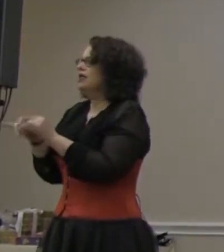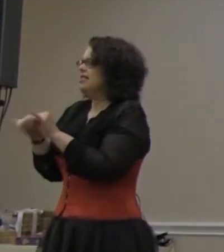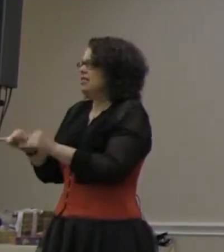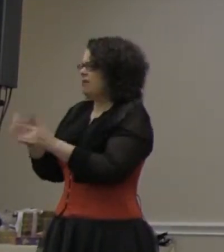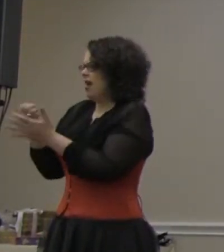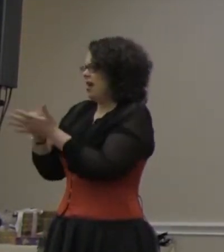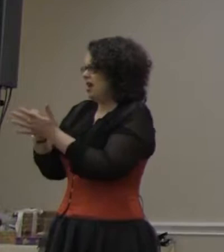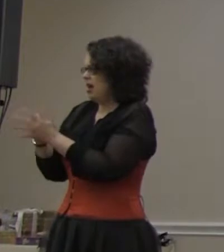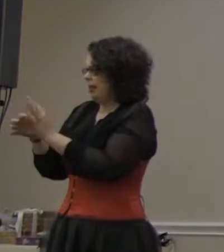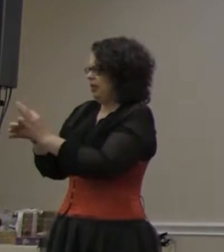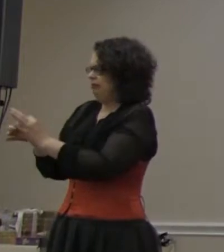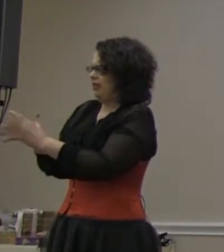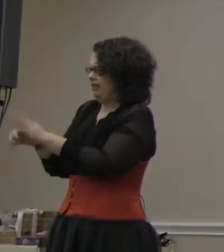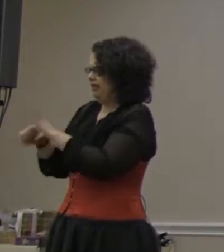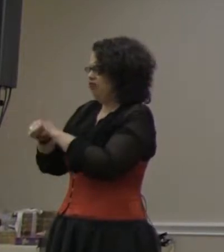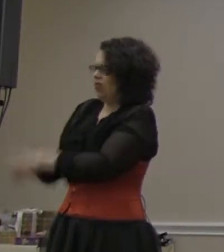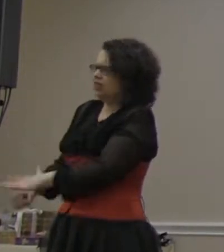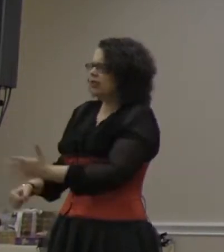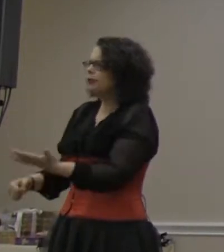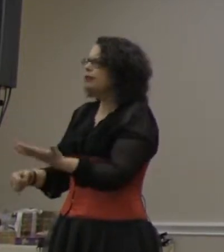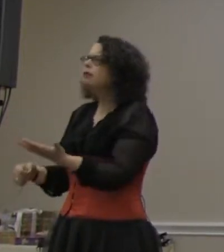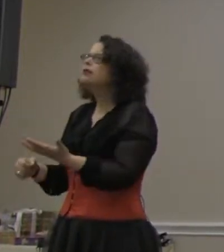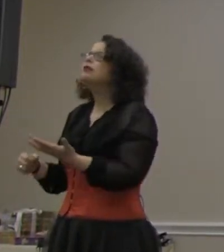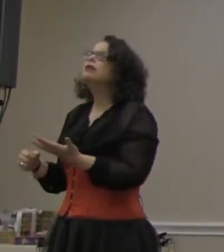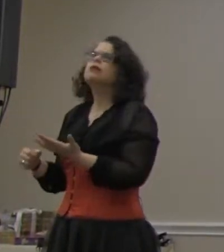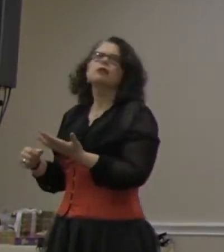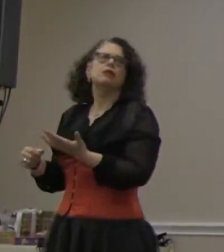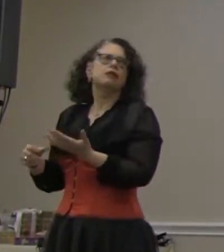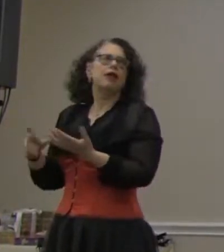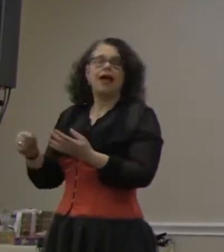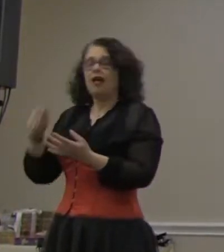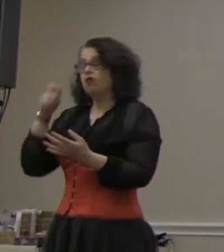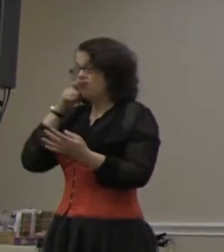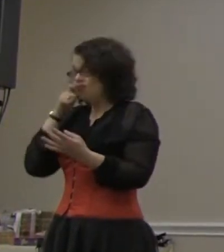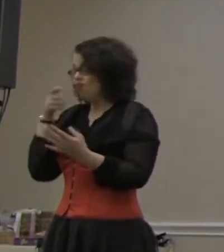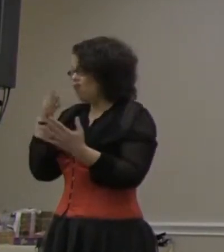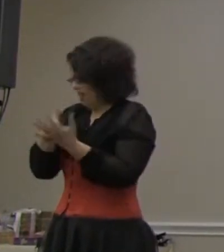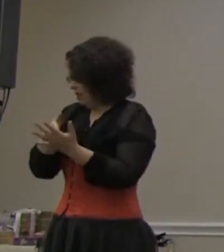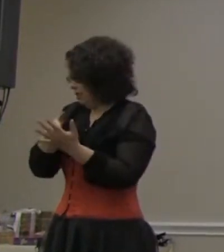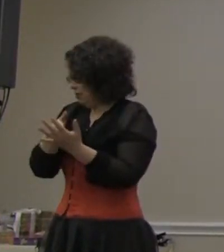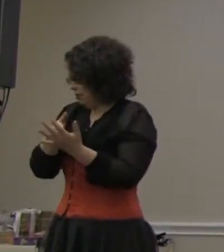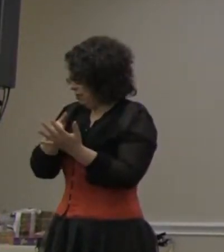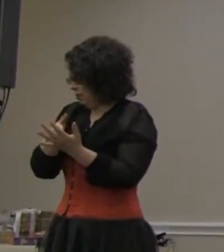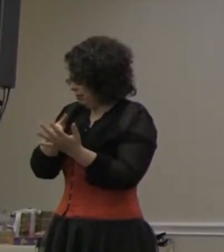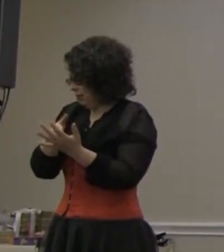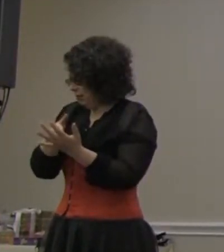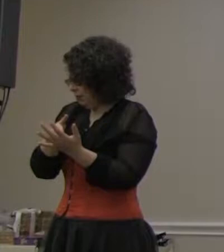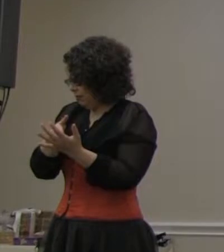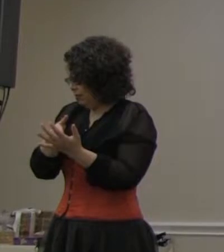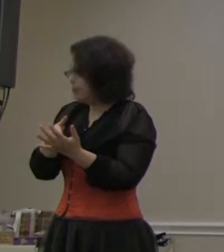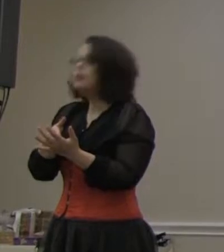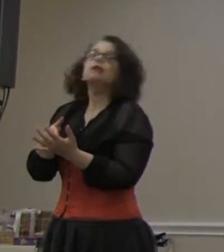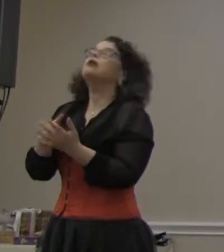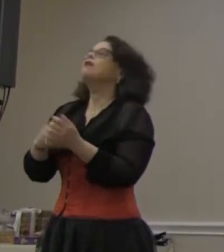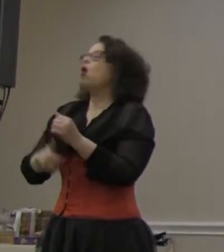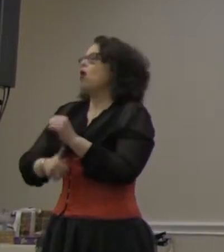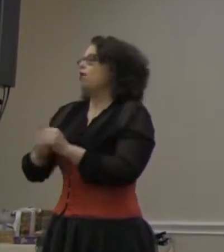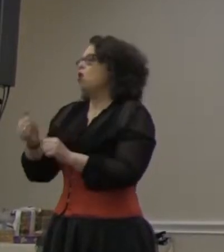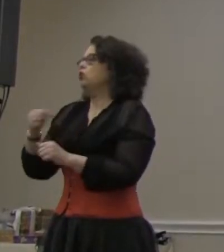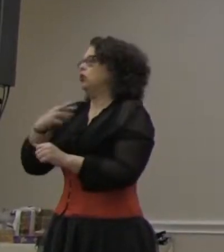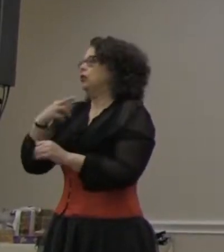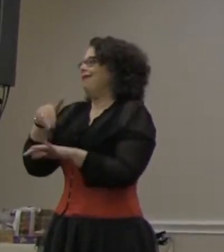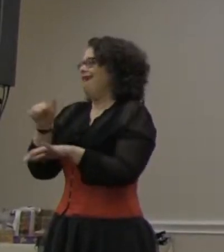economic disenfranchisement, and racism are among the most at risk